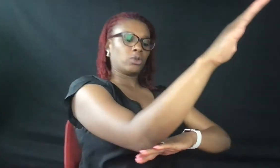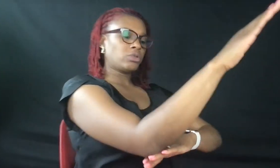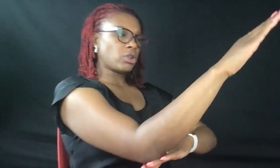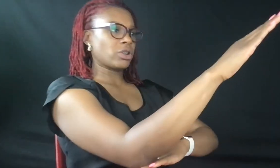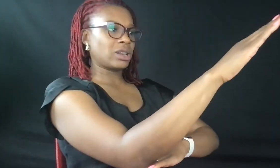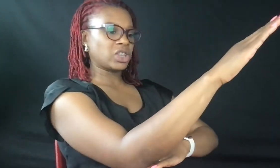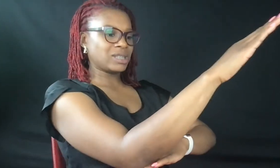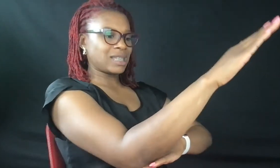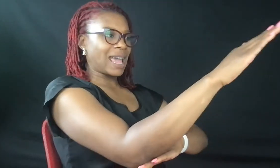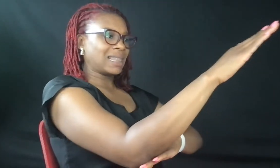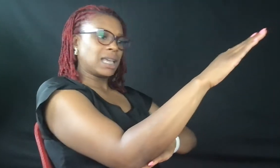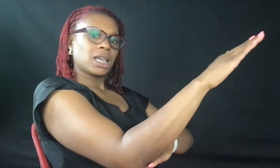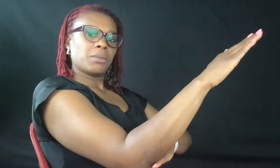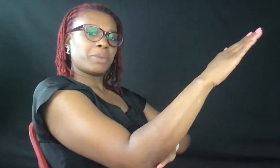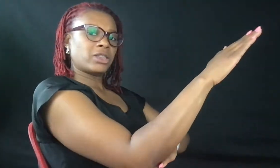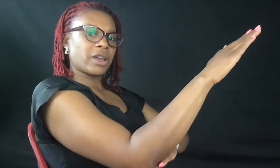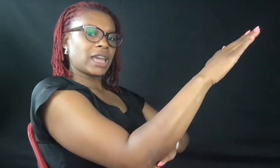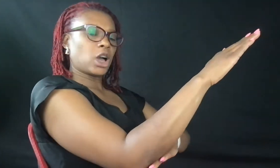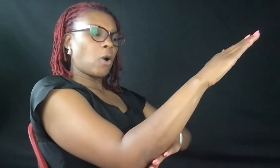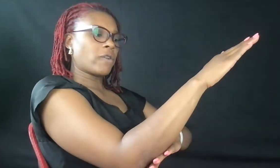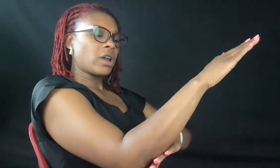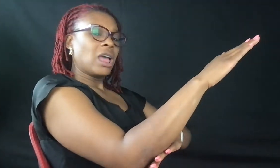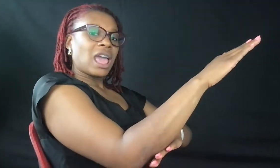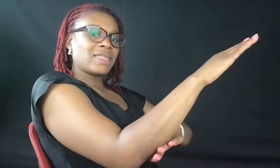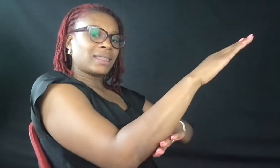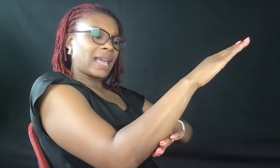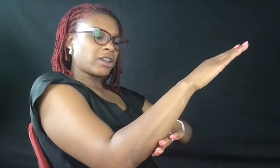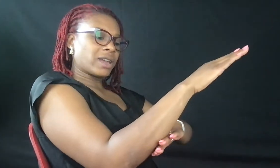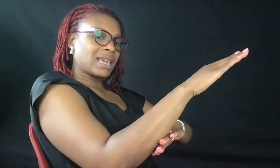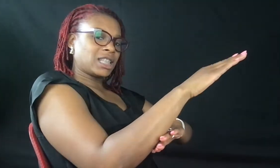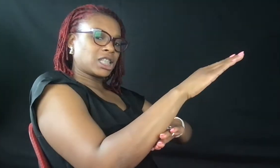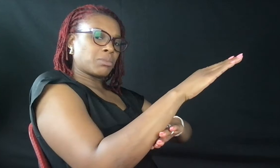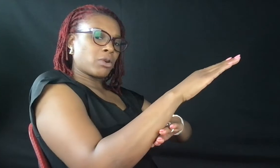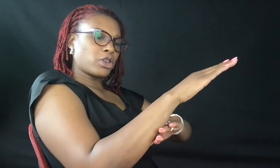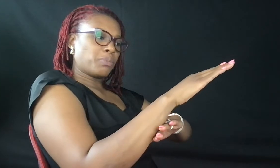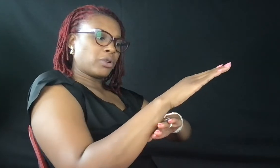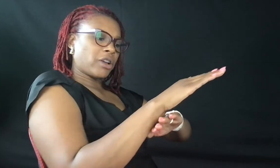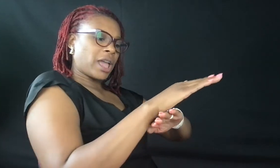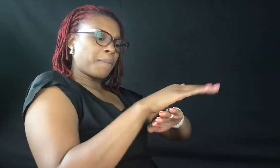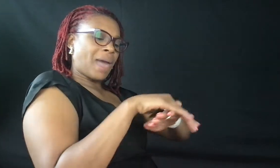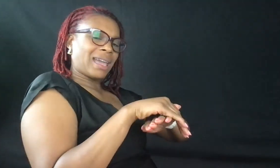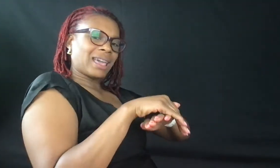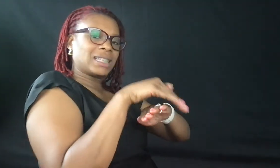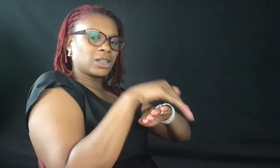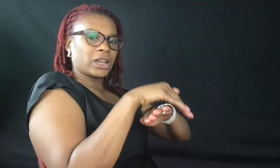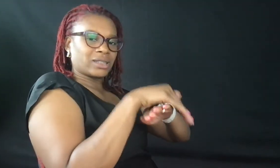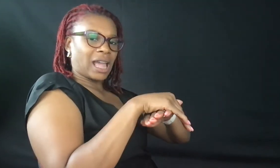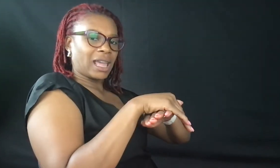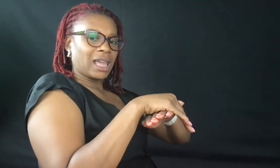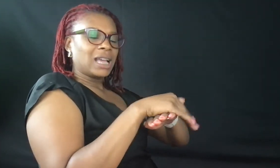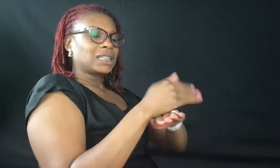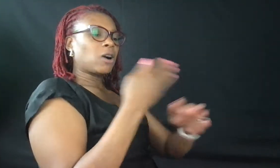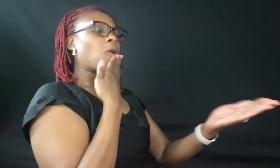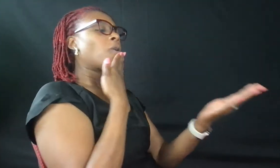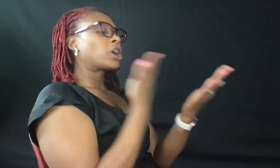So you're going to just slightly bend your hand over. And the later it gets, the more you pull your hand back until there's night. So